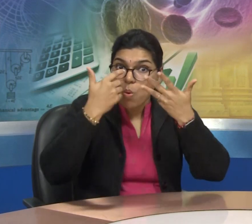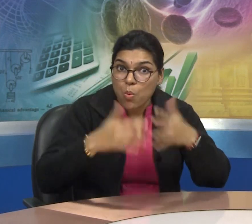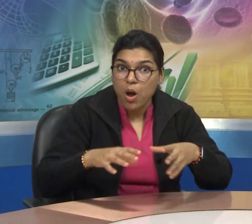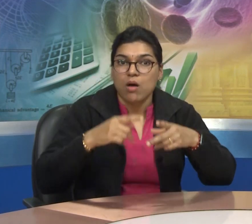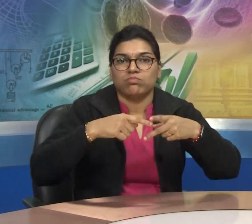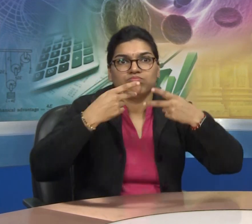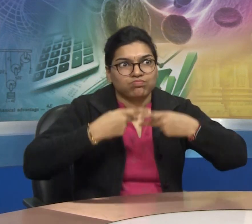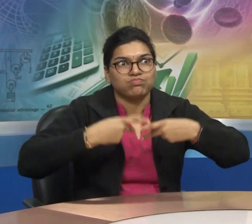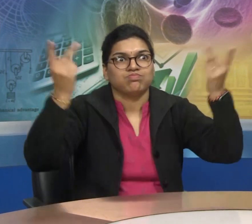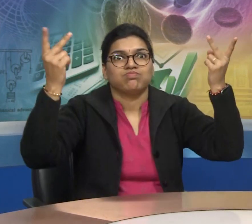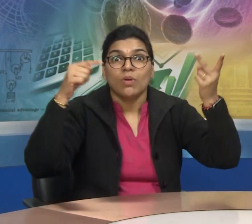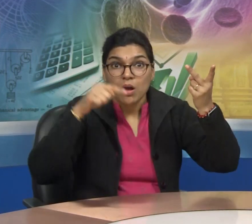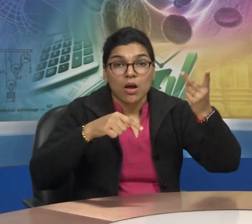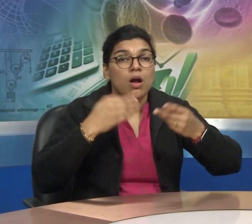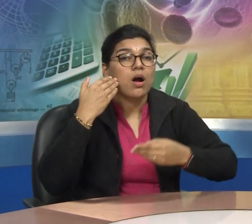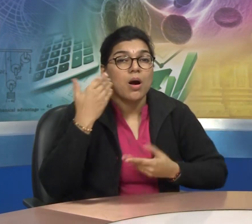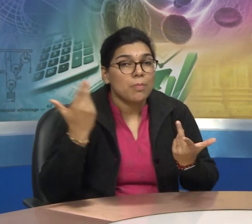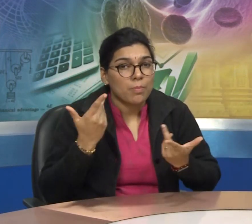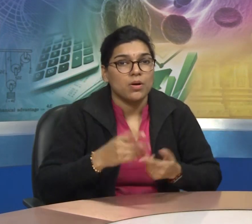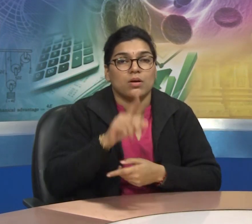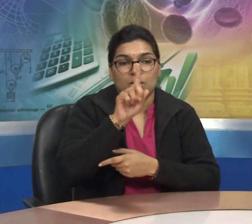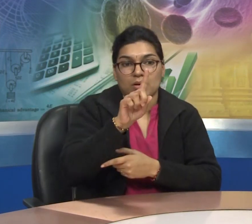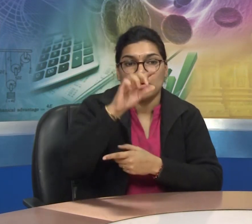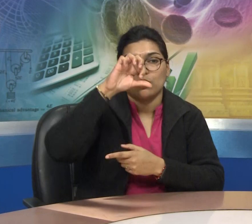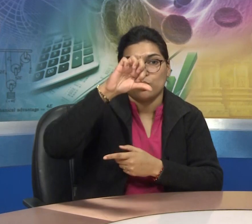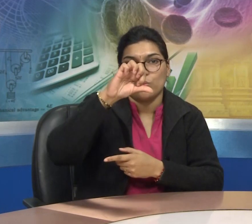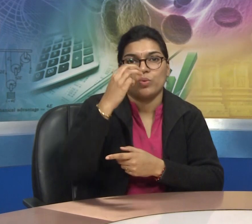entitled 5 Laws of Library Science in the year 1931.